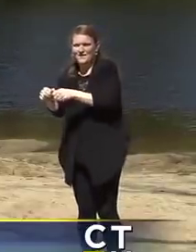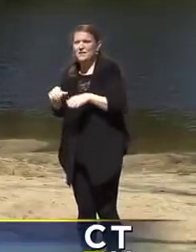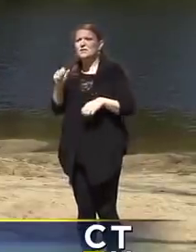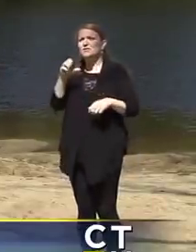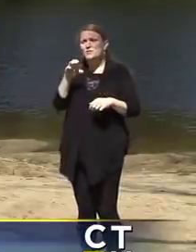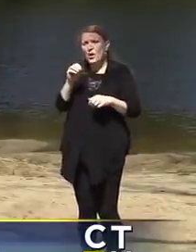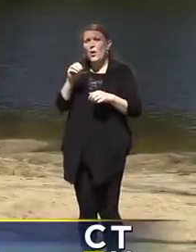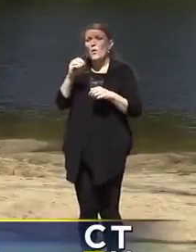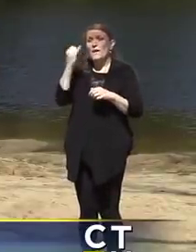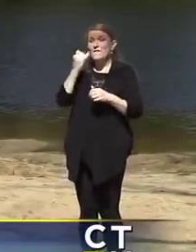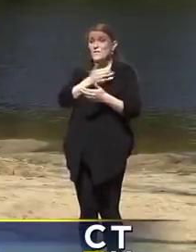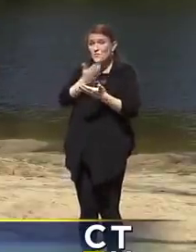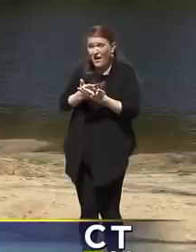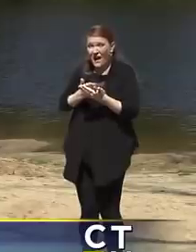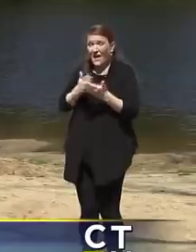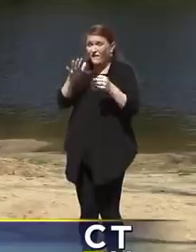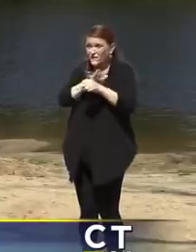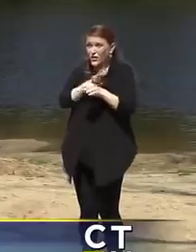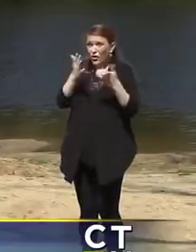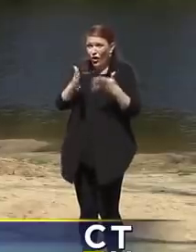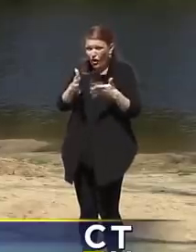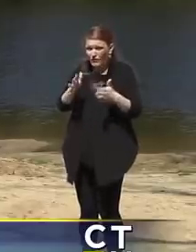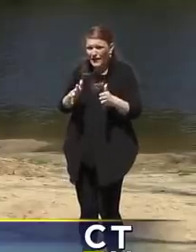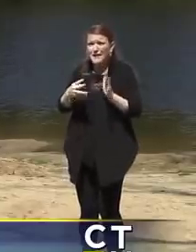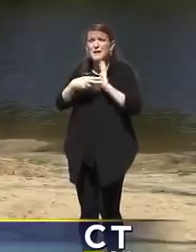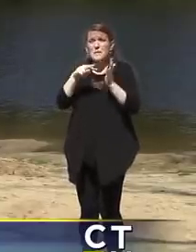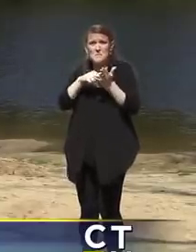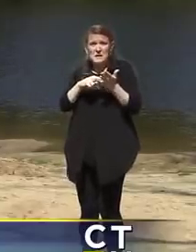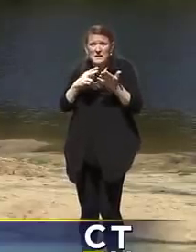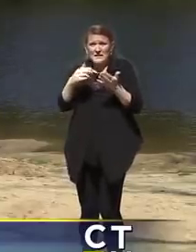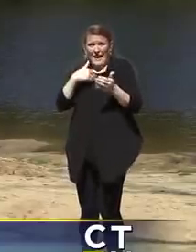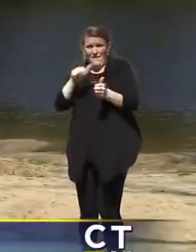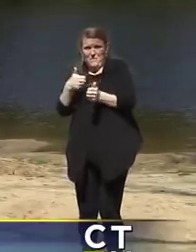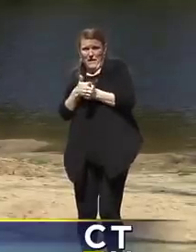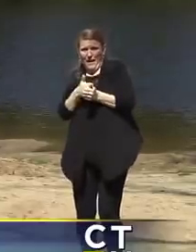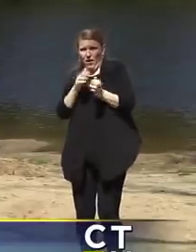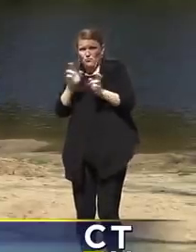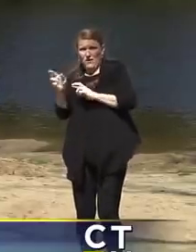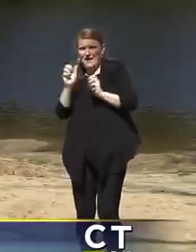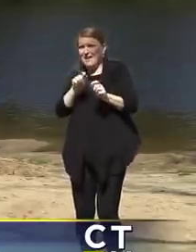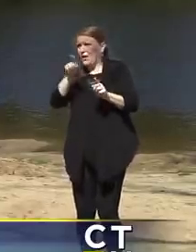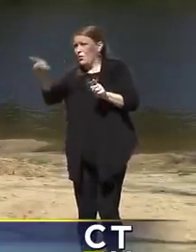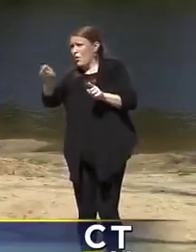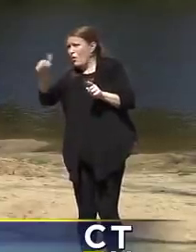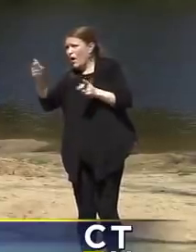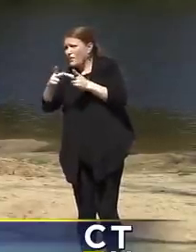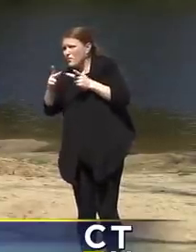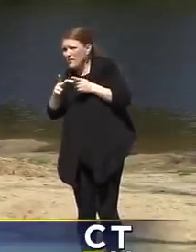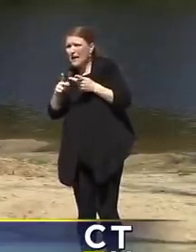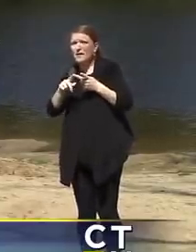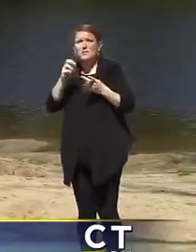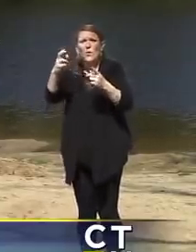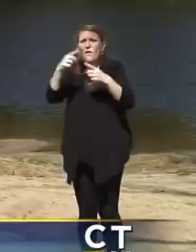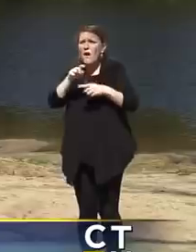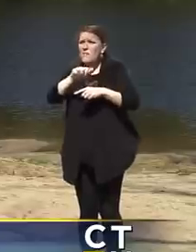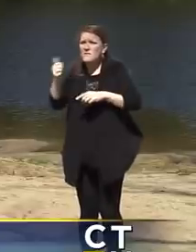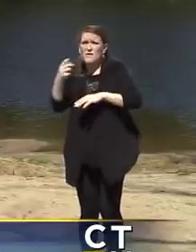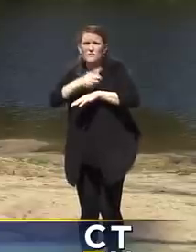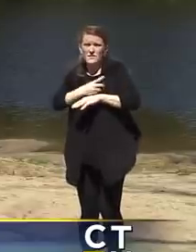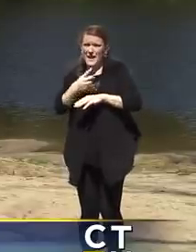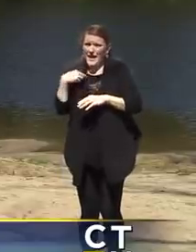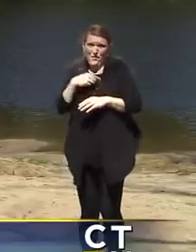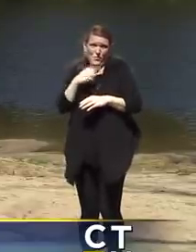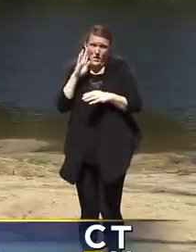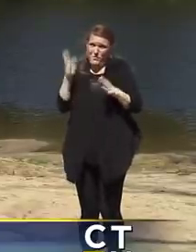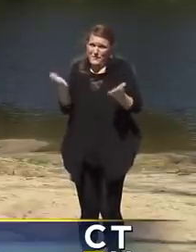time or on a different day. We're going to be here all summer, so just be aware and have another